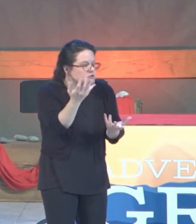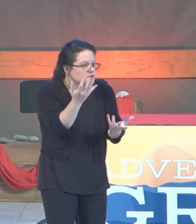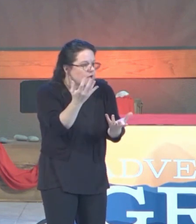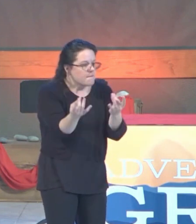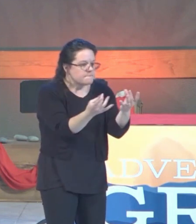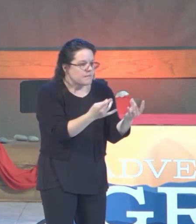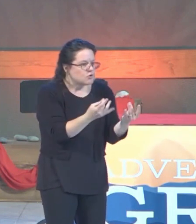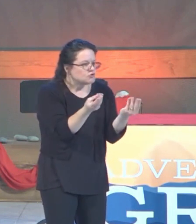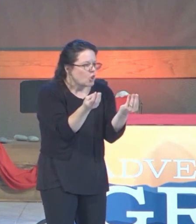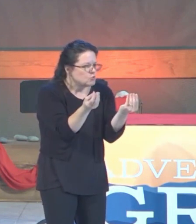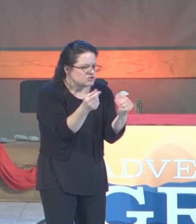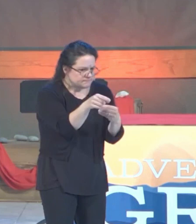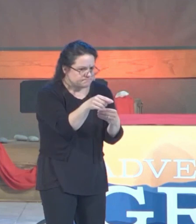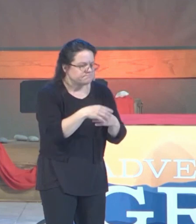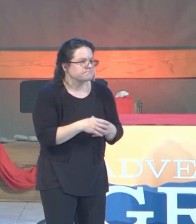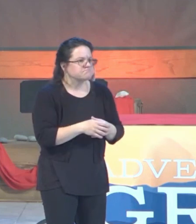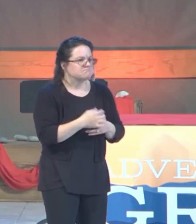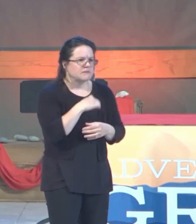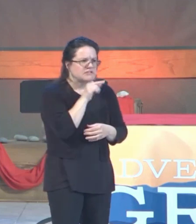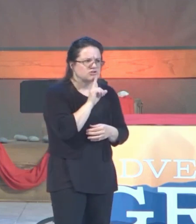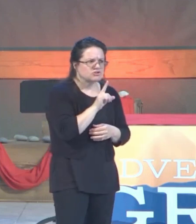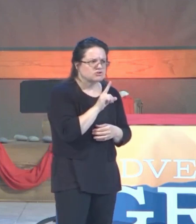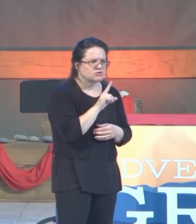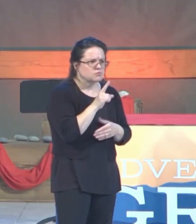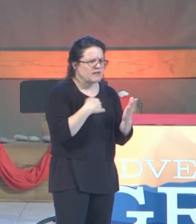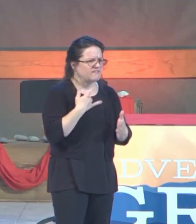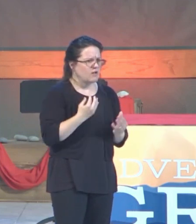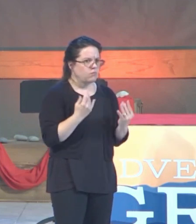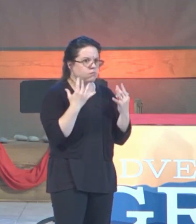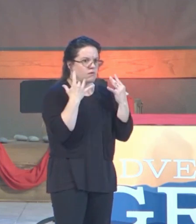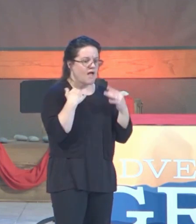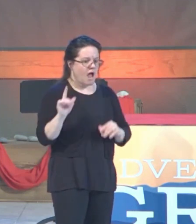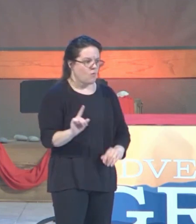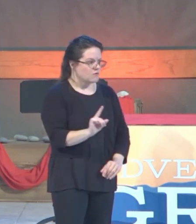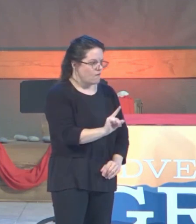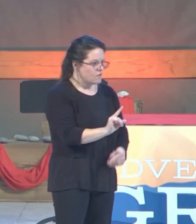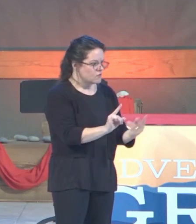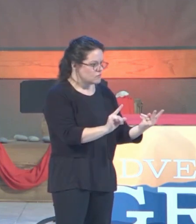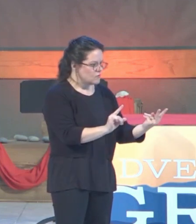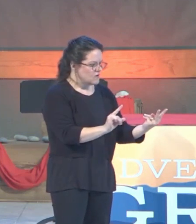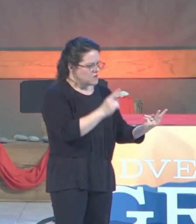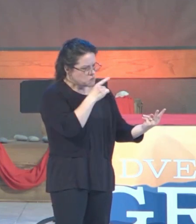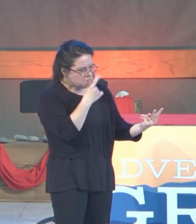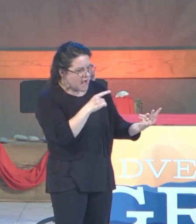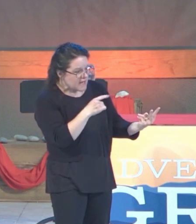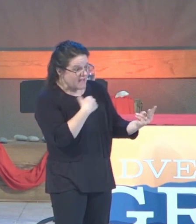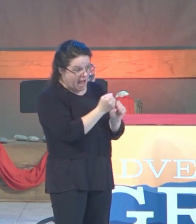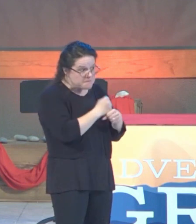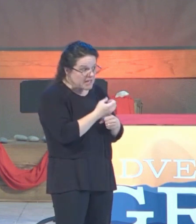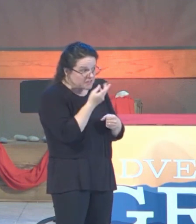bubble solution. I'm not sure what came over me. I walked over and said, "Do you mind if I make a few